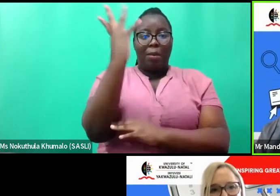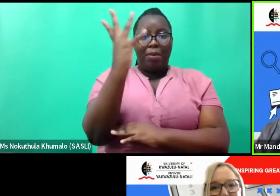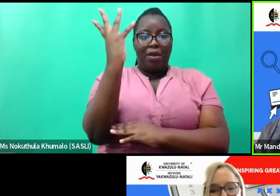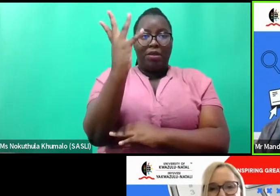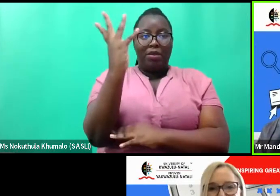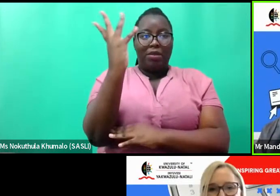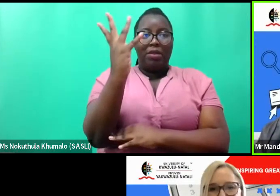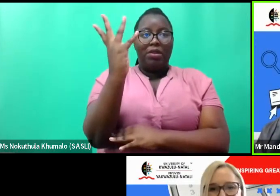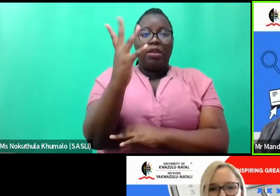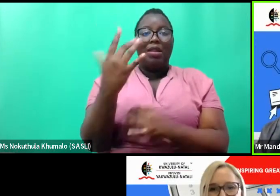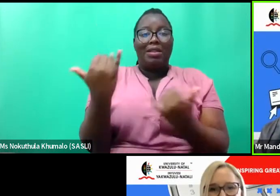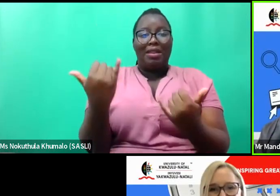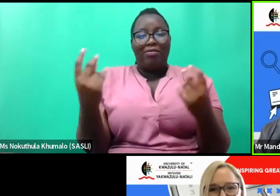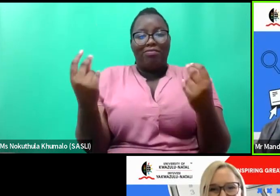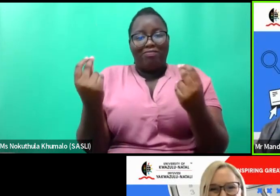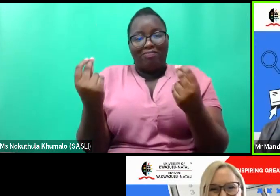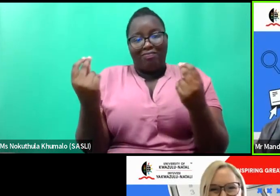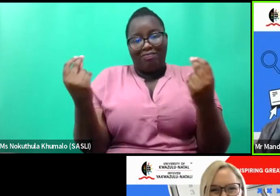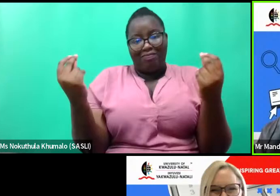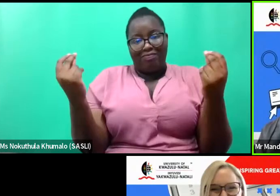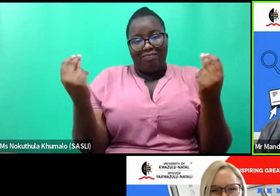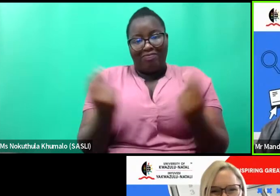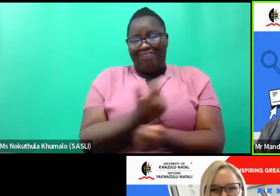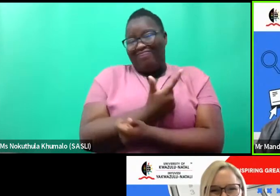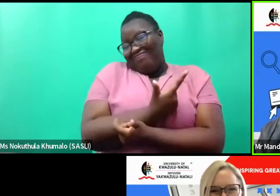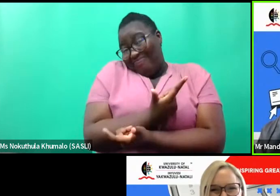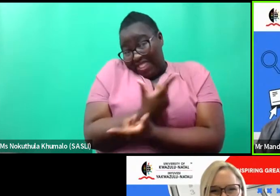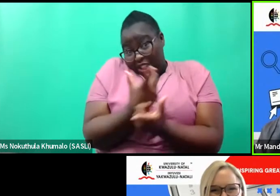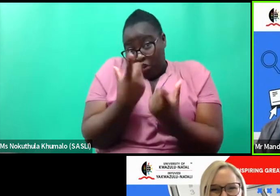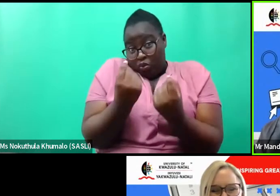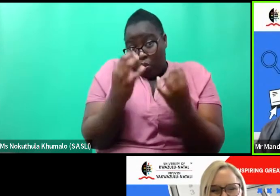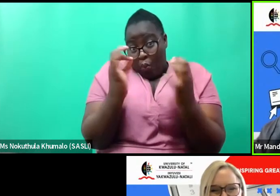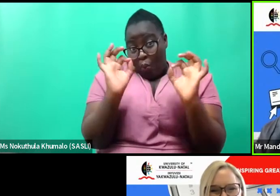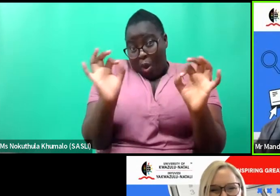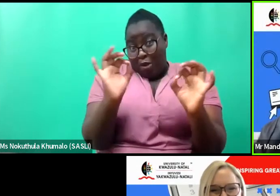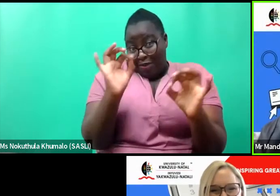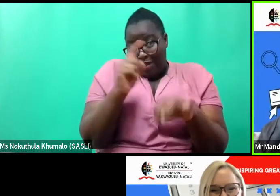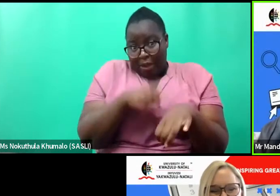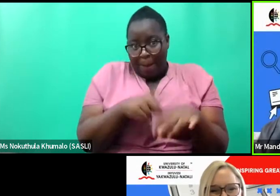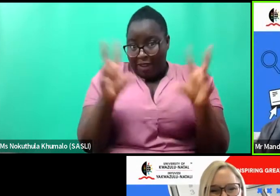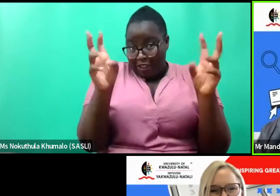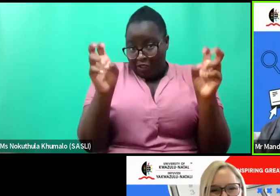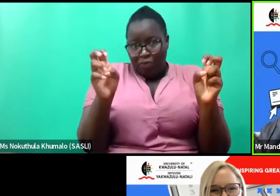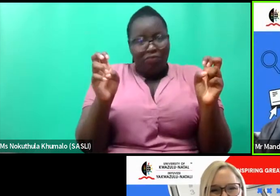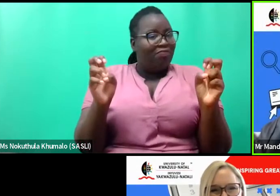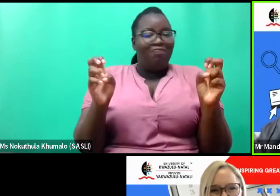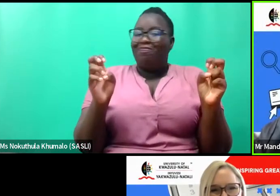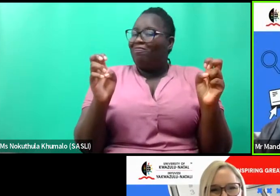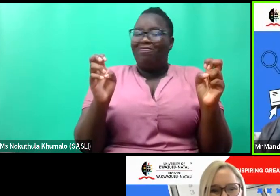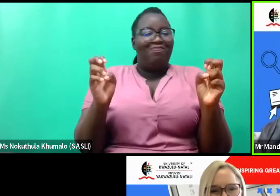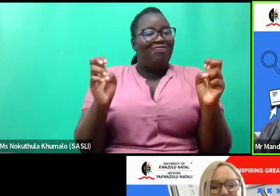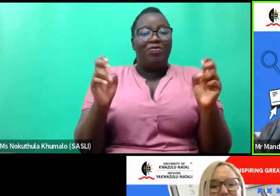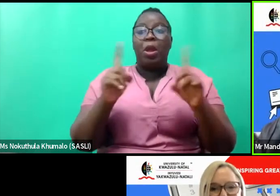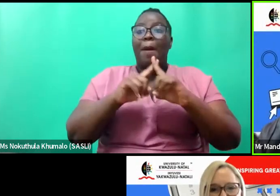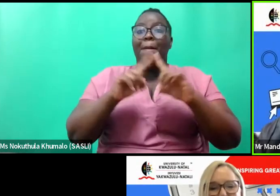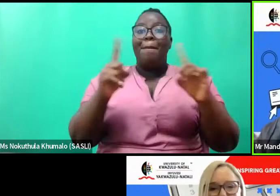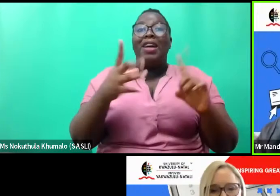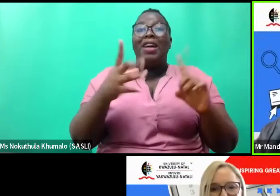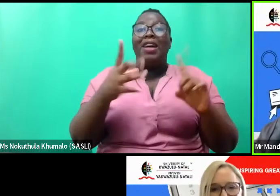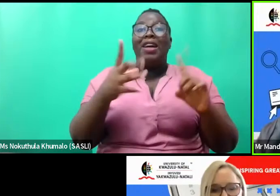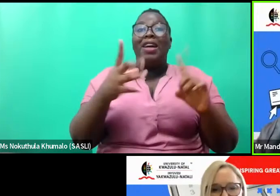Unfortunately, we are not doing well on time, but we do have the question and answer